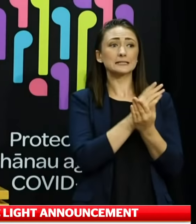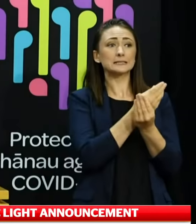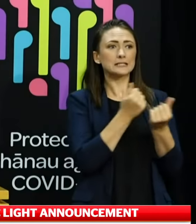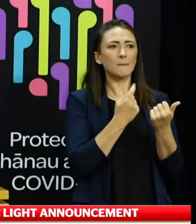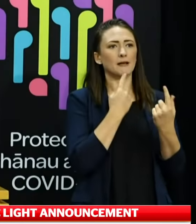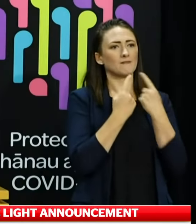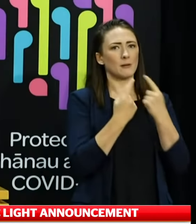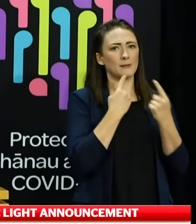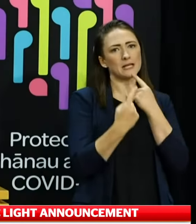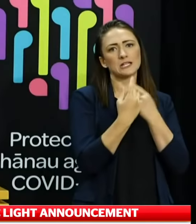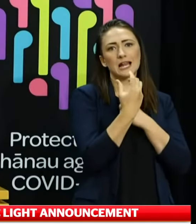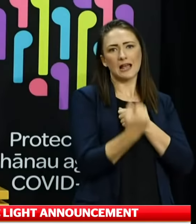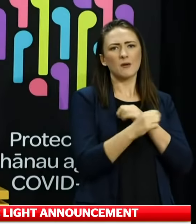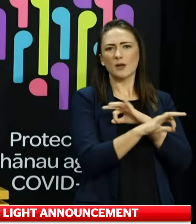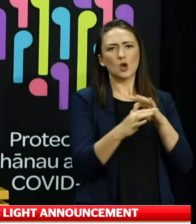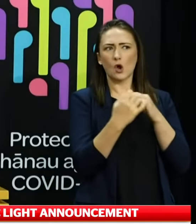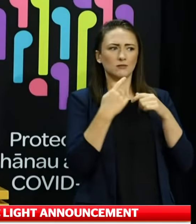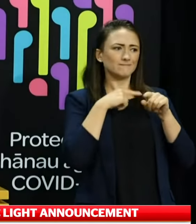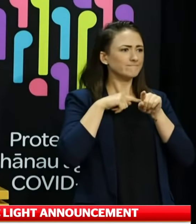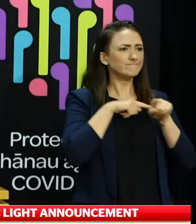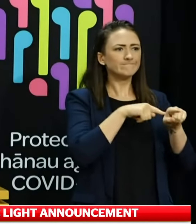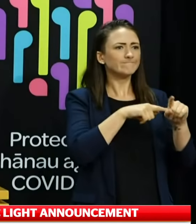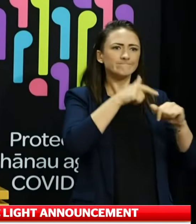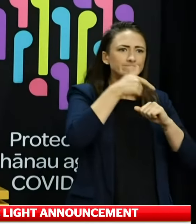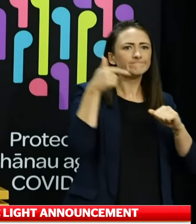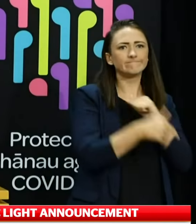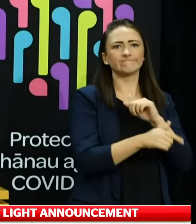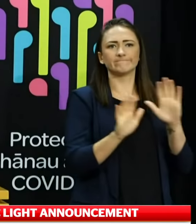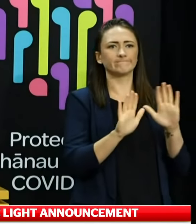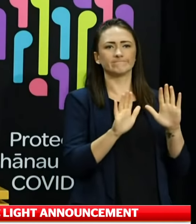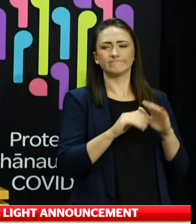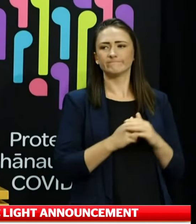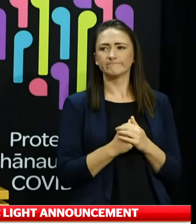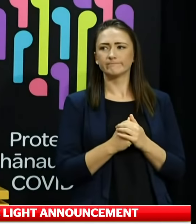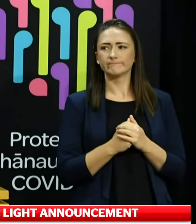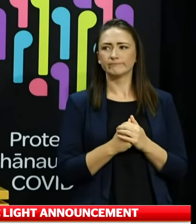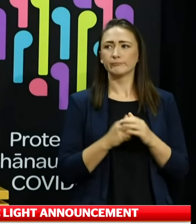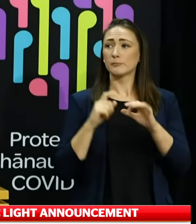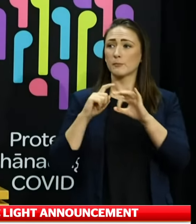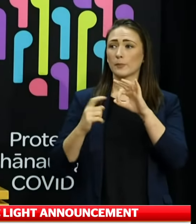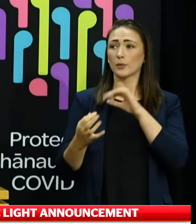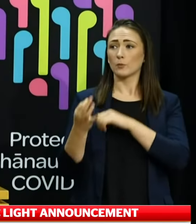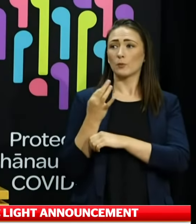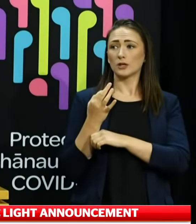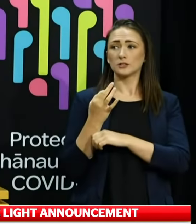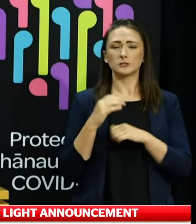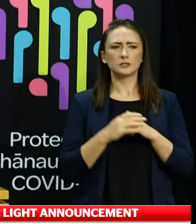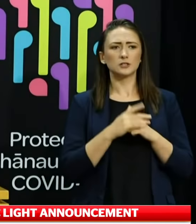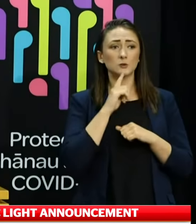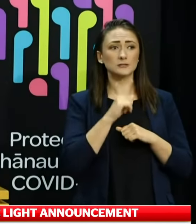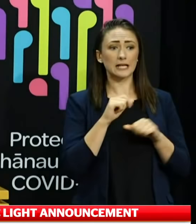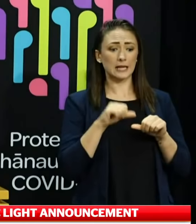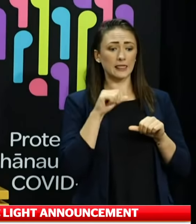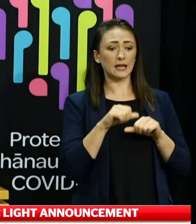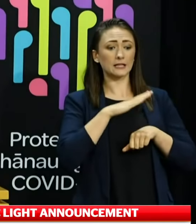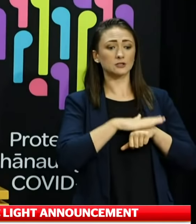you for what we have. Minister, you mentioned before with the next decision, you know, there could be things